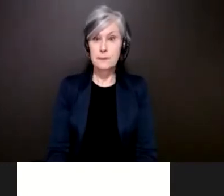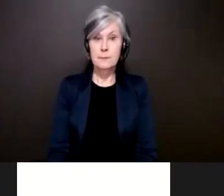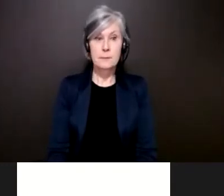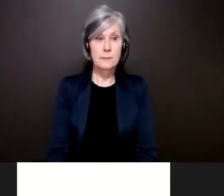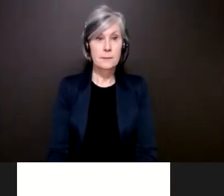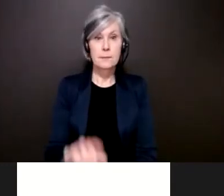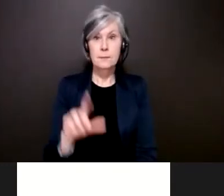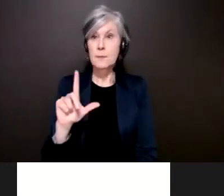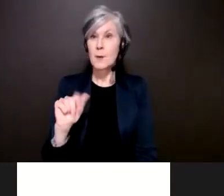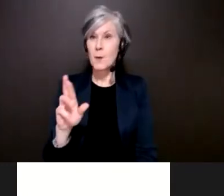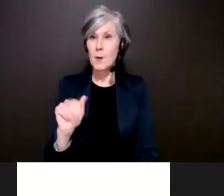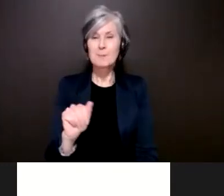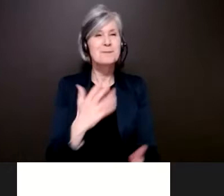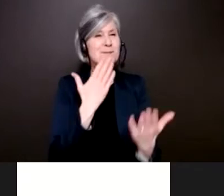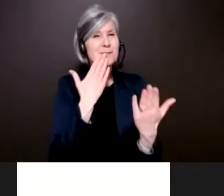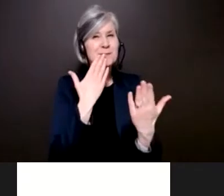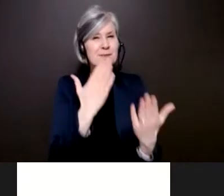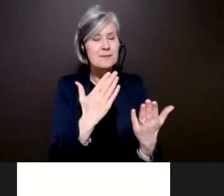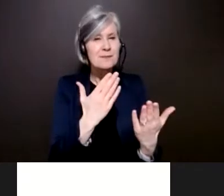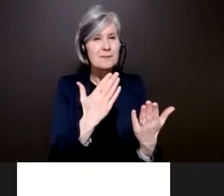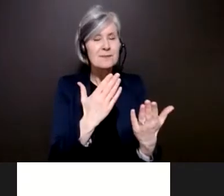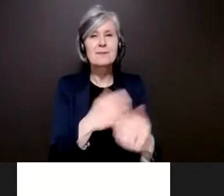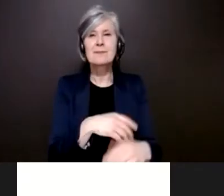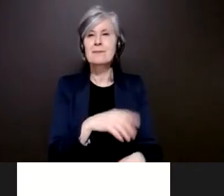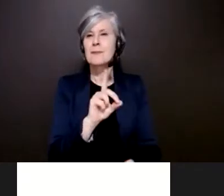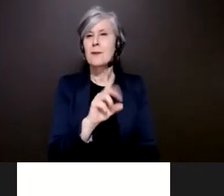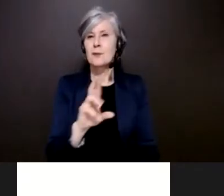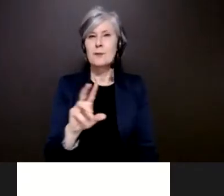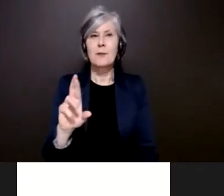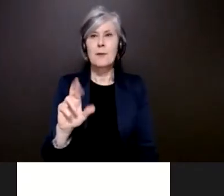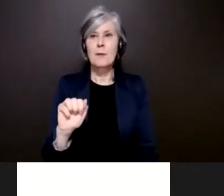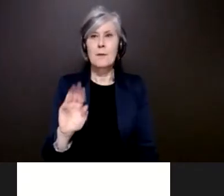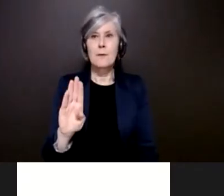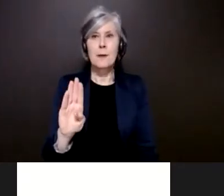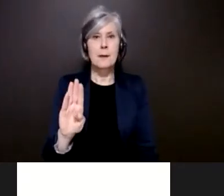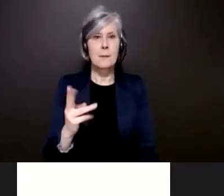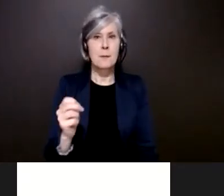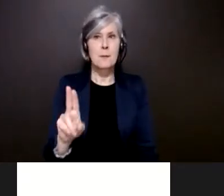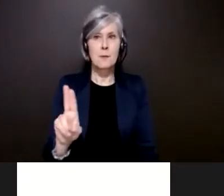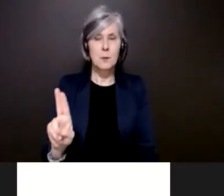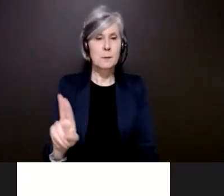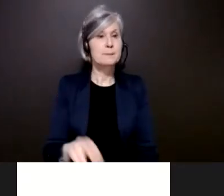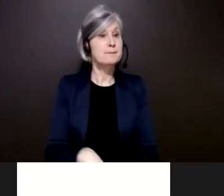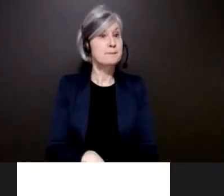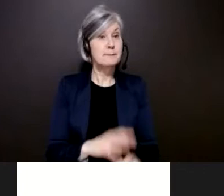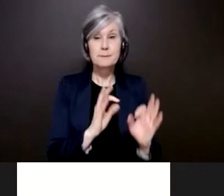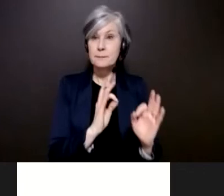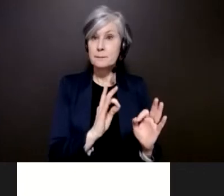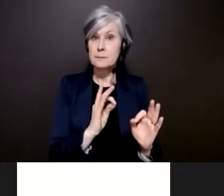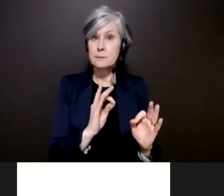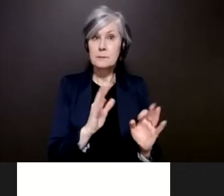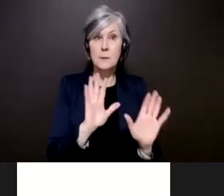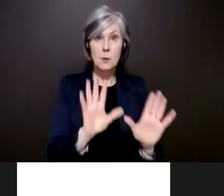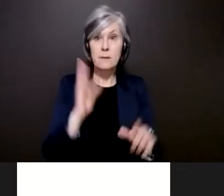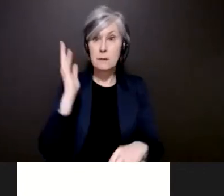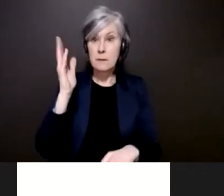Thank you so much, Dr. Rabaharu. We really enjoyed your session. Is Margaret coming back on for Q&As